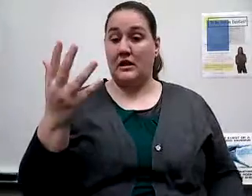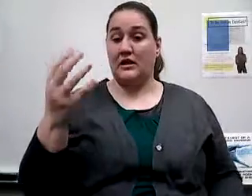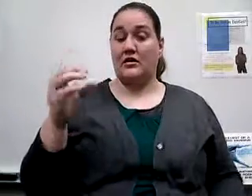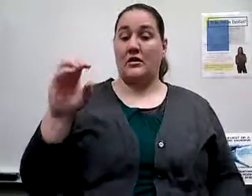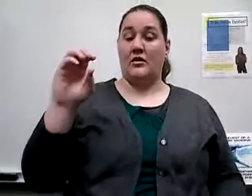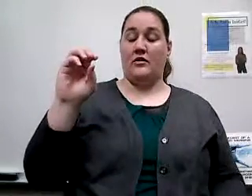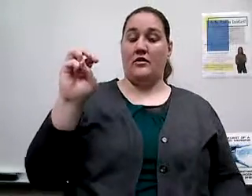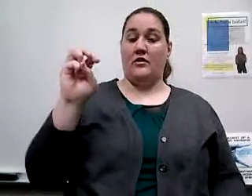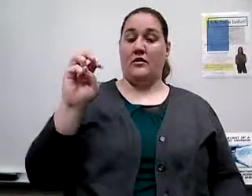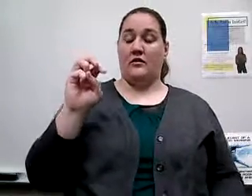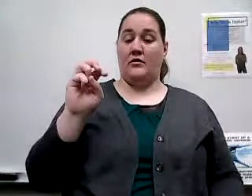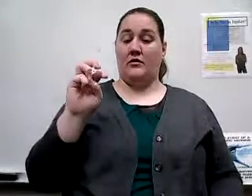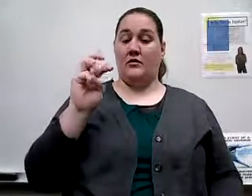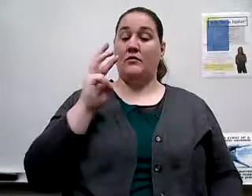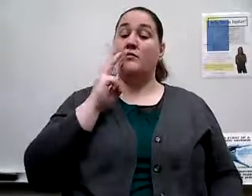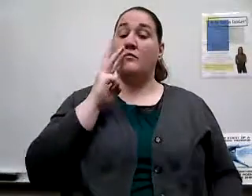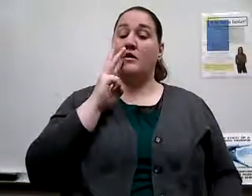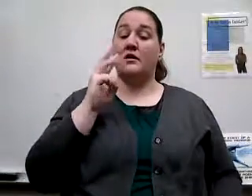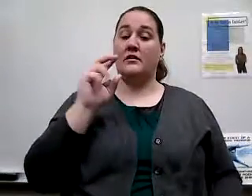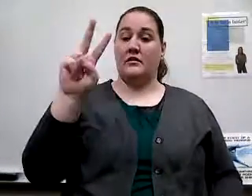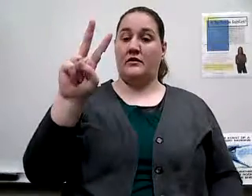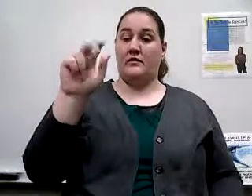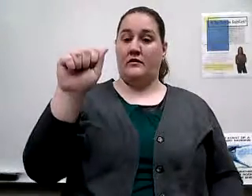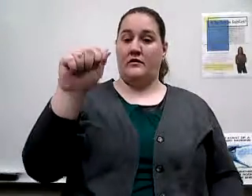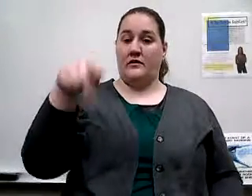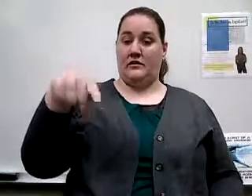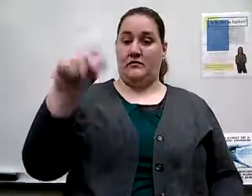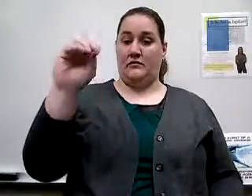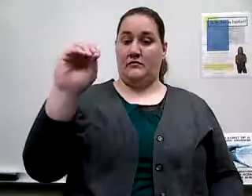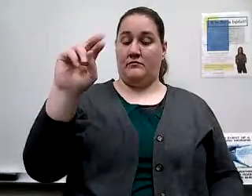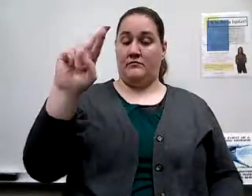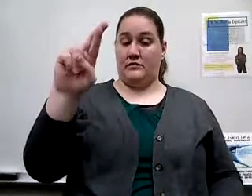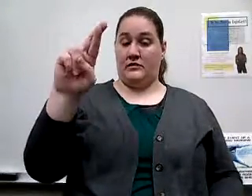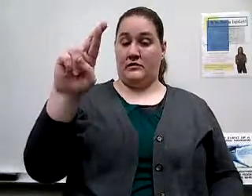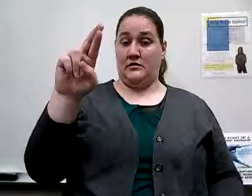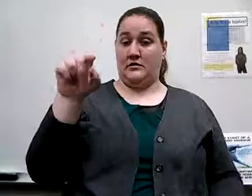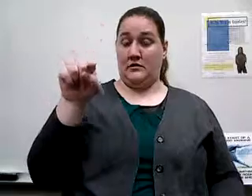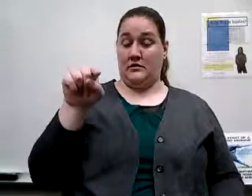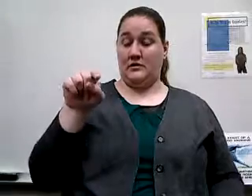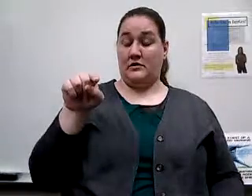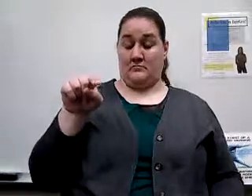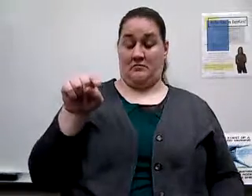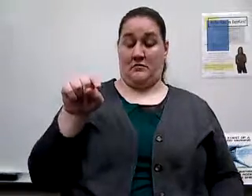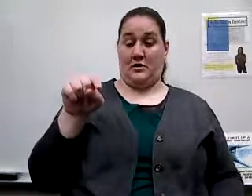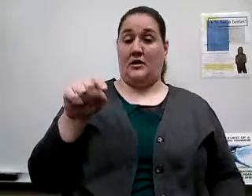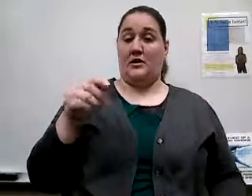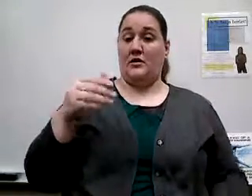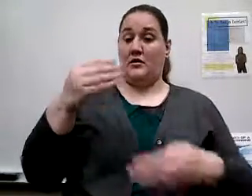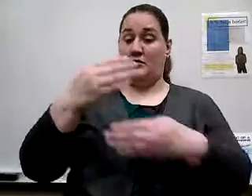The water vapor in your breath hits the window, it cools and collects, and that's condensation. Another